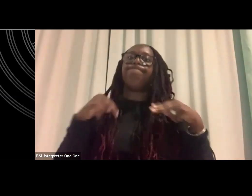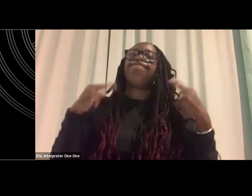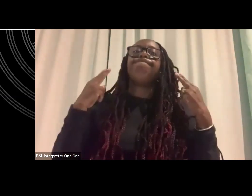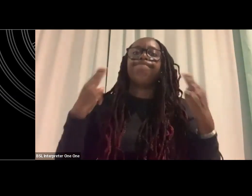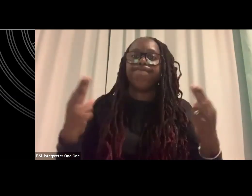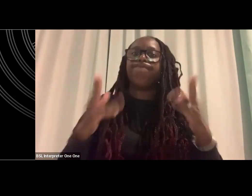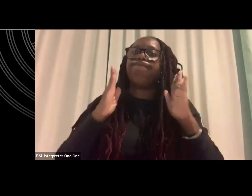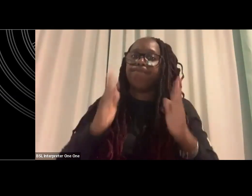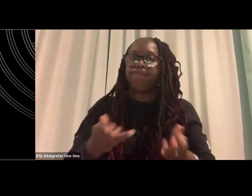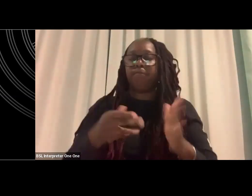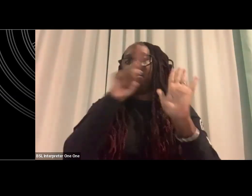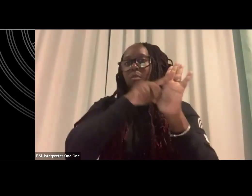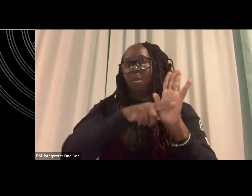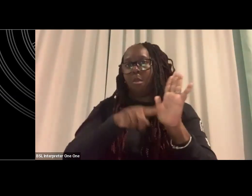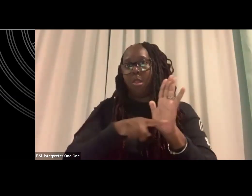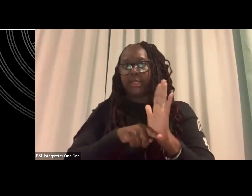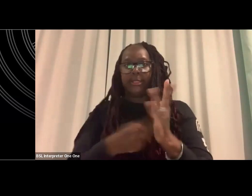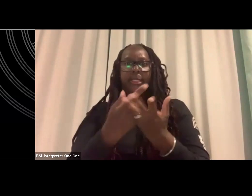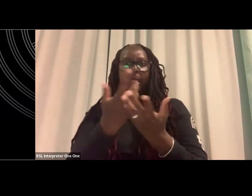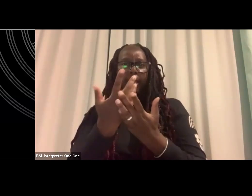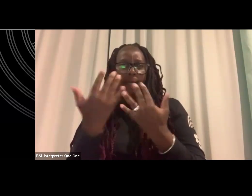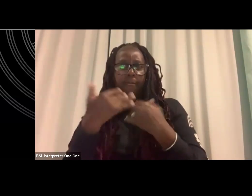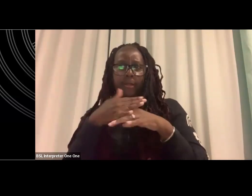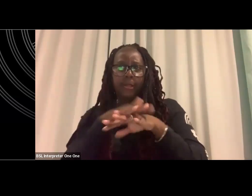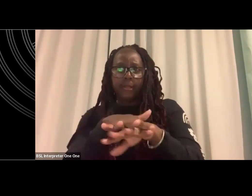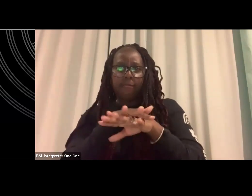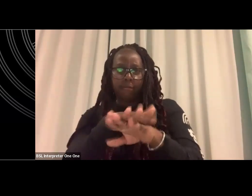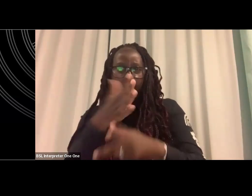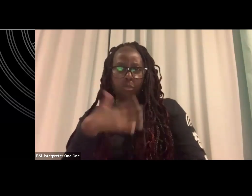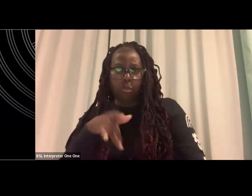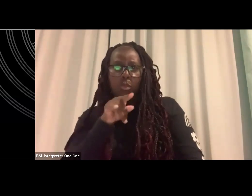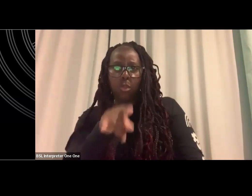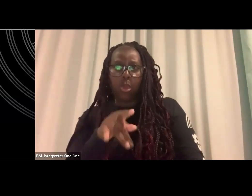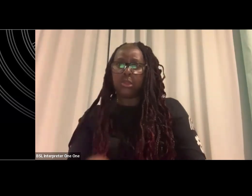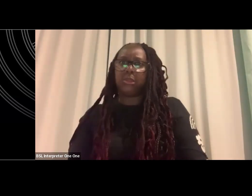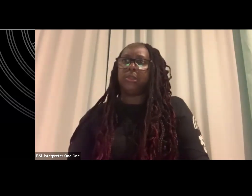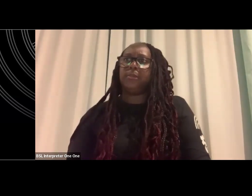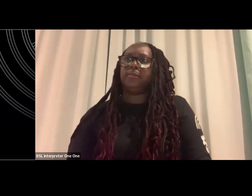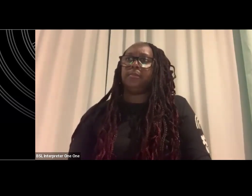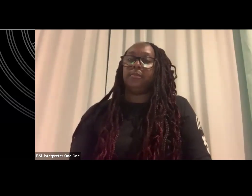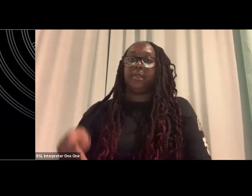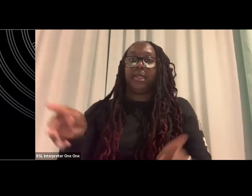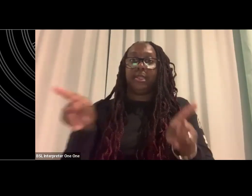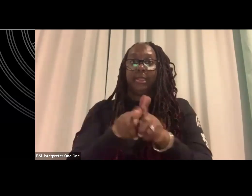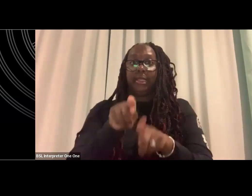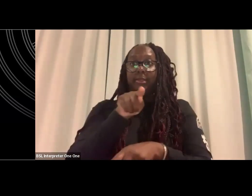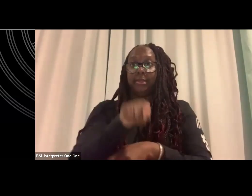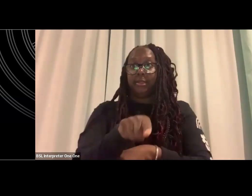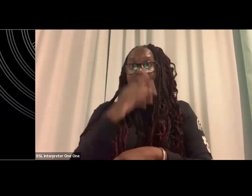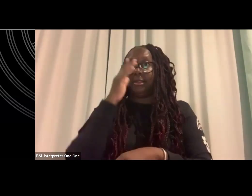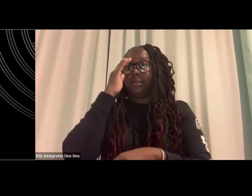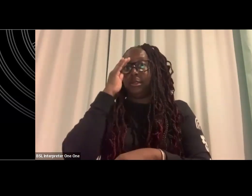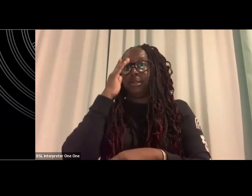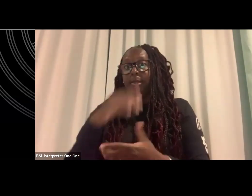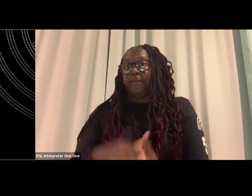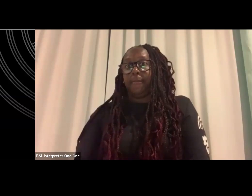and intervention that they would like. So, and recognizing that there's a certain inevitability to the